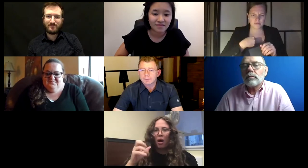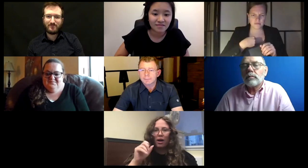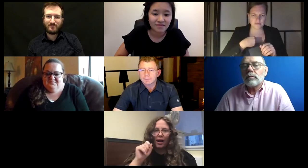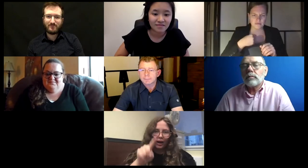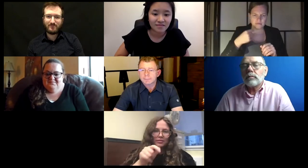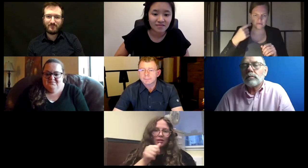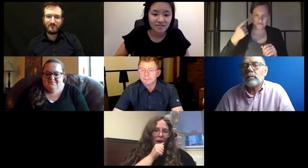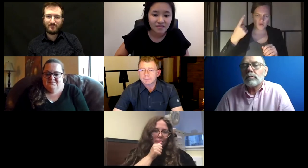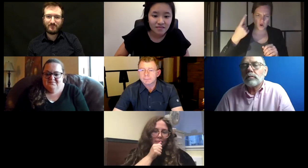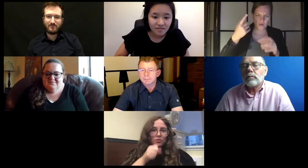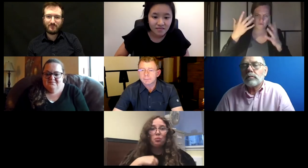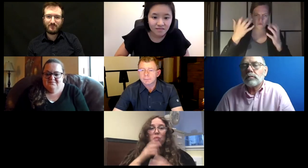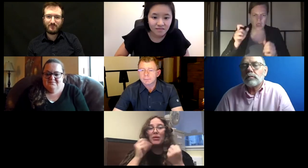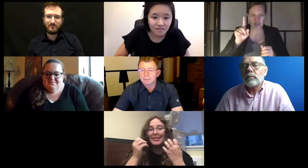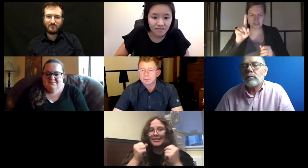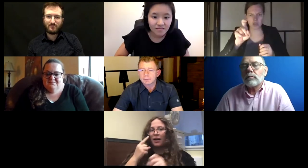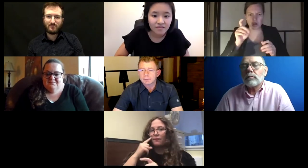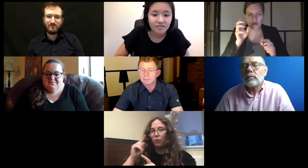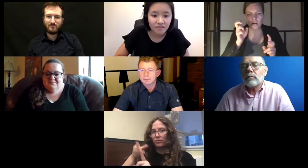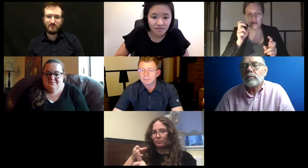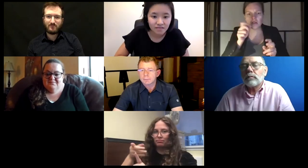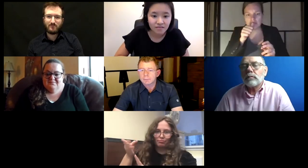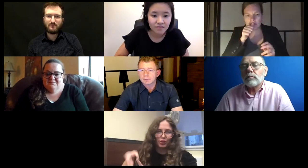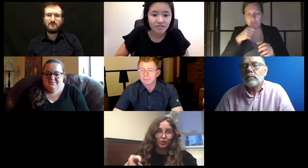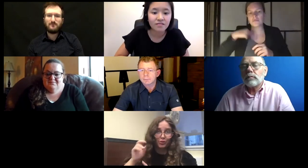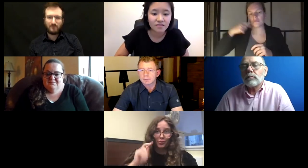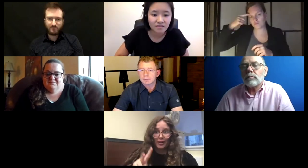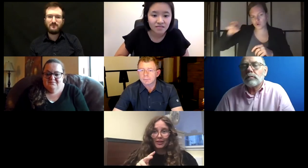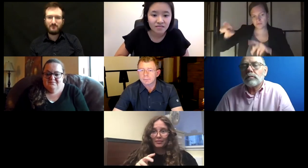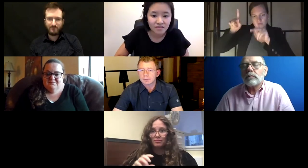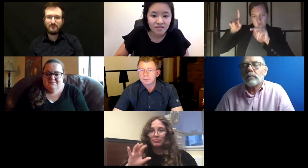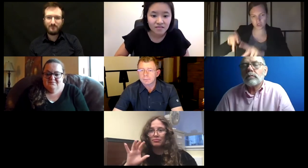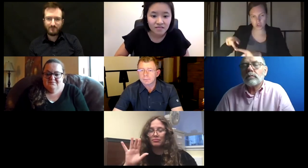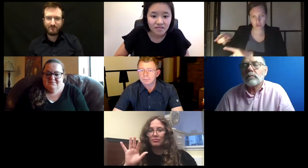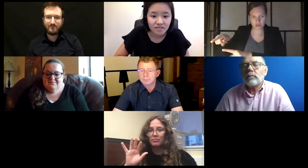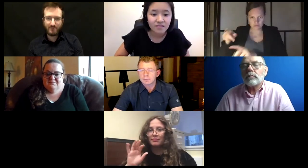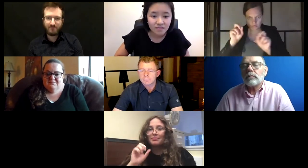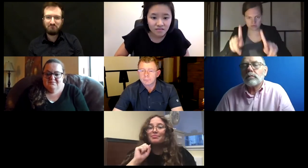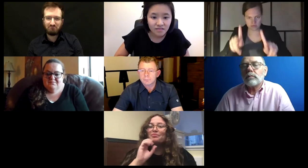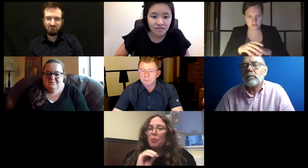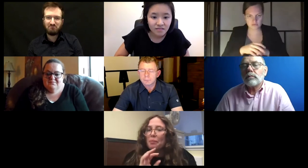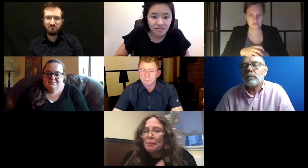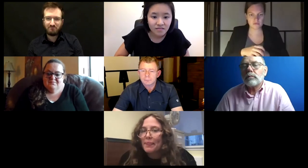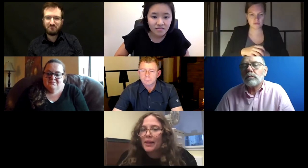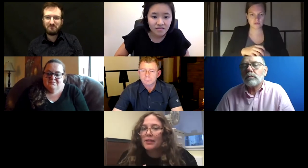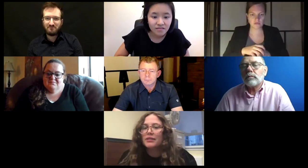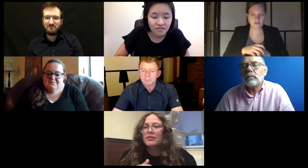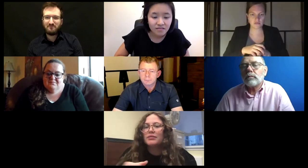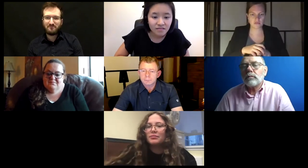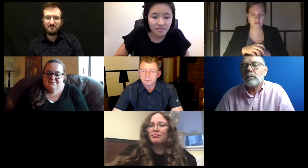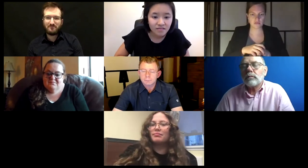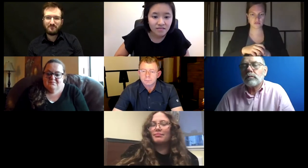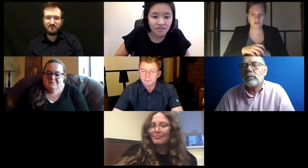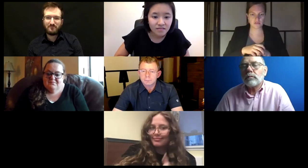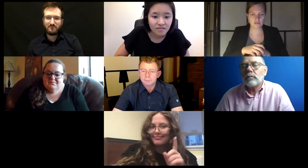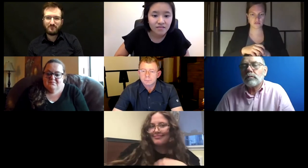Hi, someone wanted to ask a question anonymously, so I'm asking on behalf of this